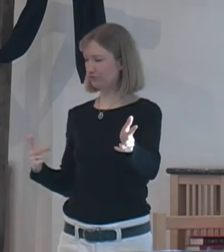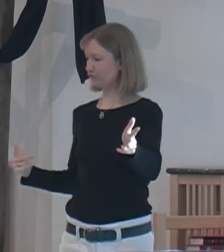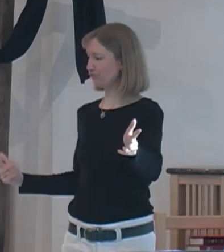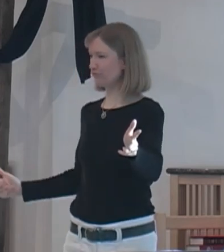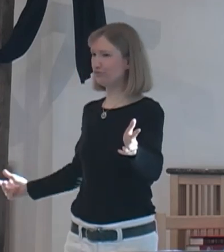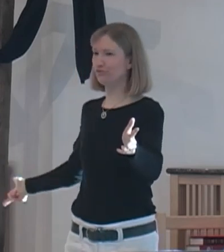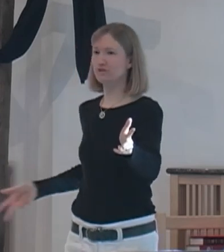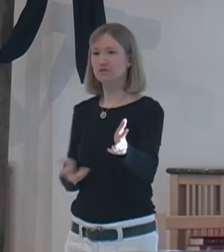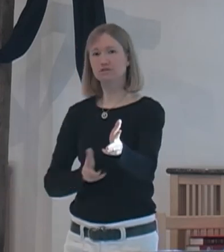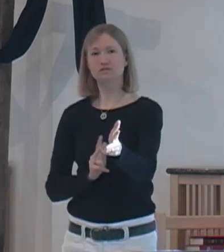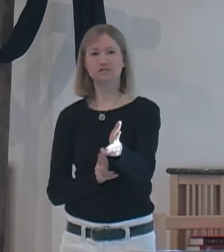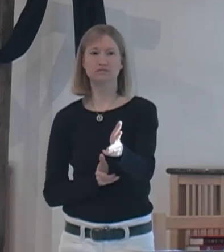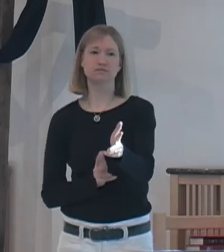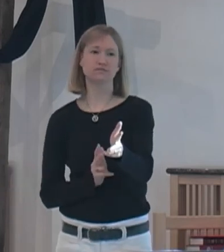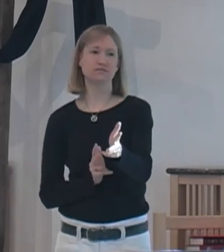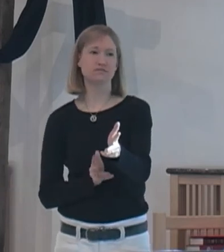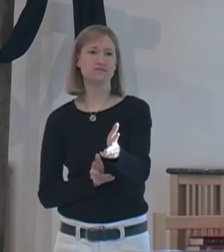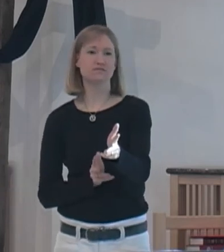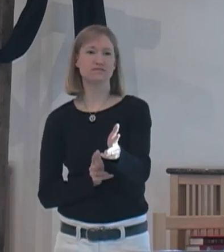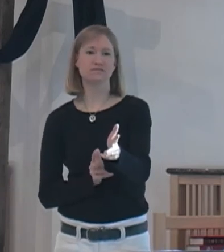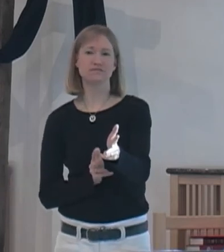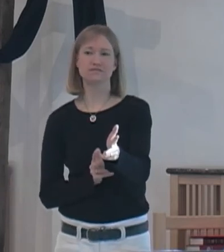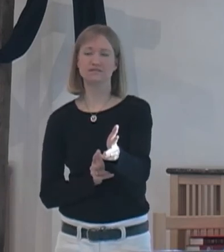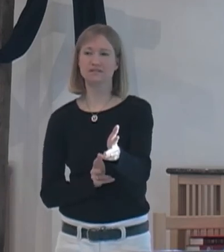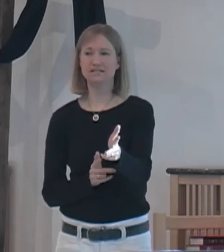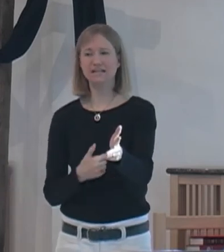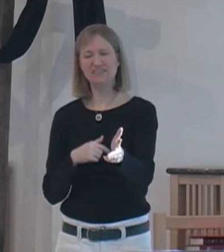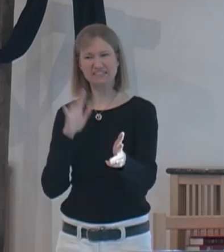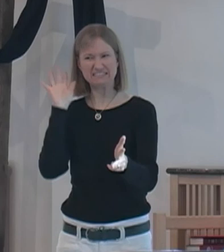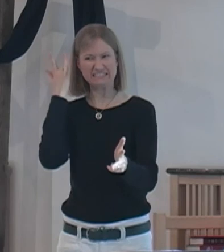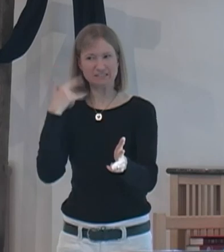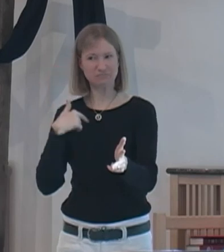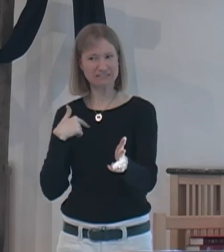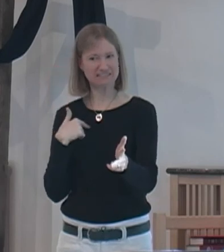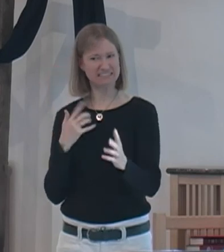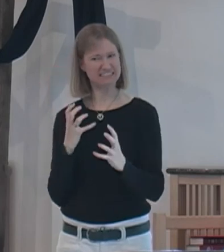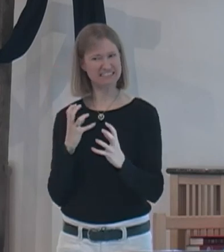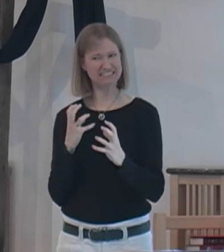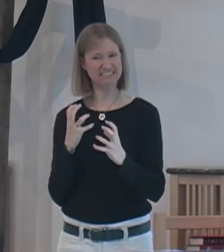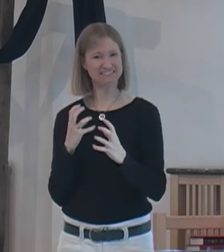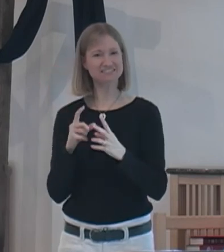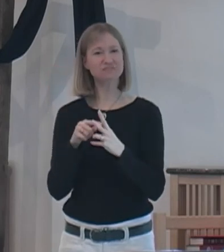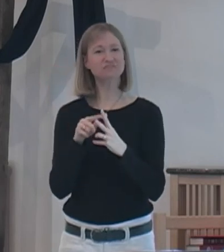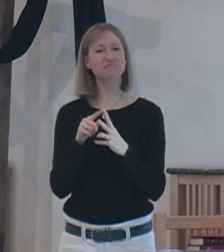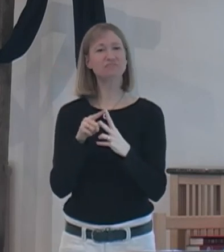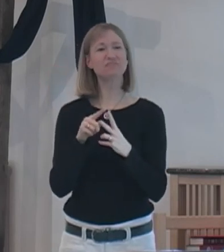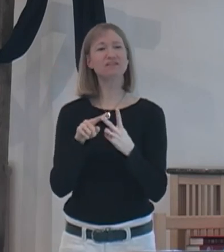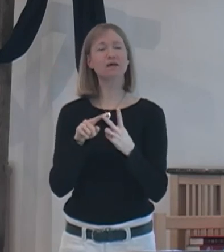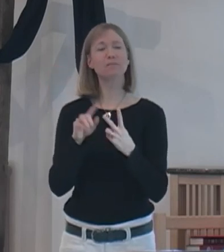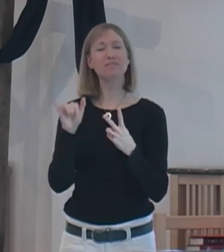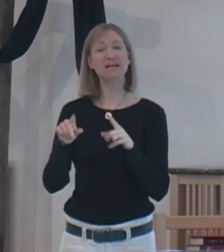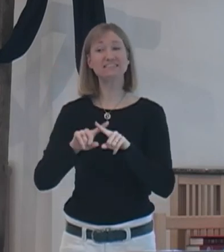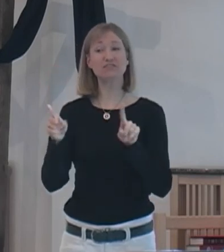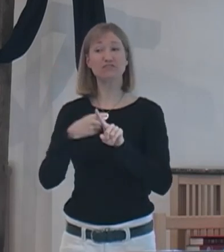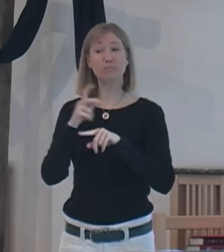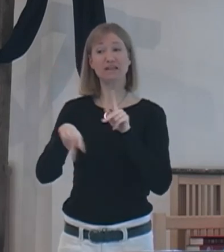And that kind of irks me. It's annoying. But that's different from the kind of anger I